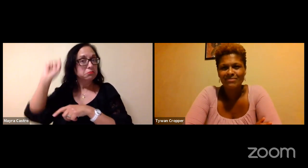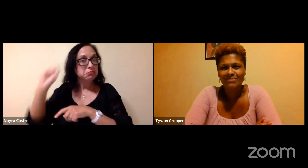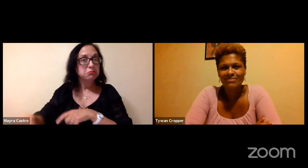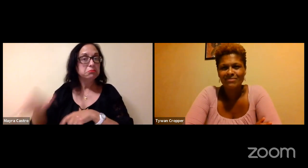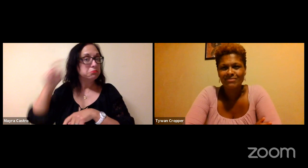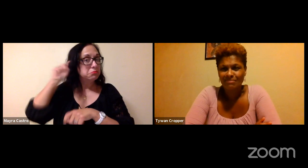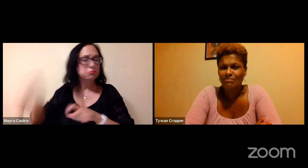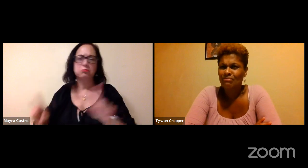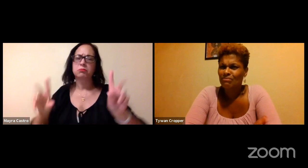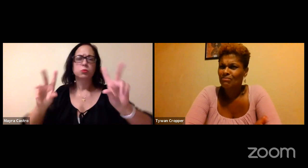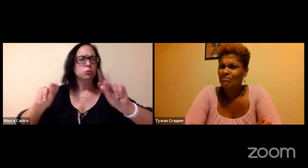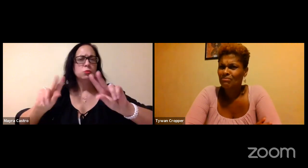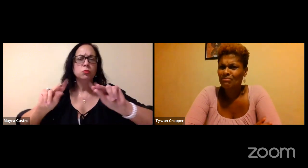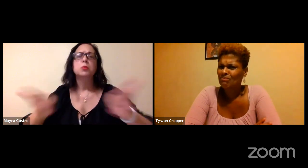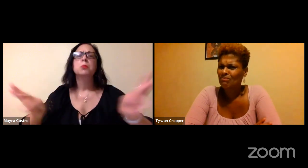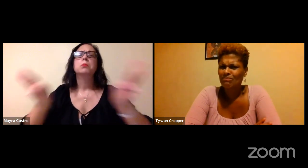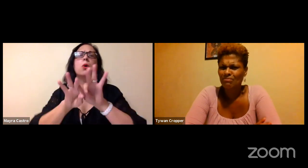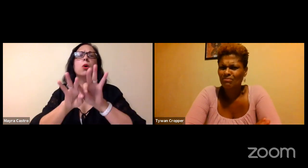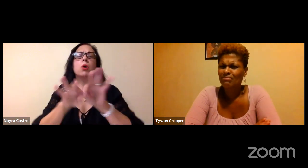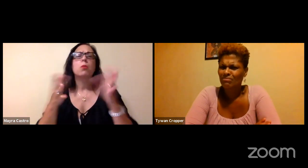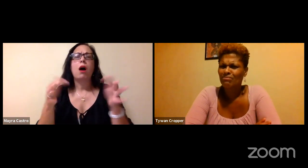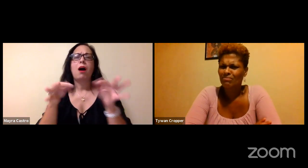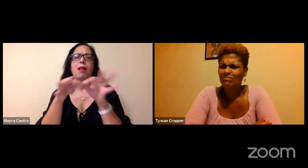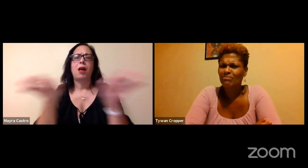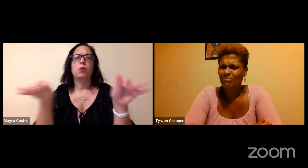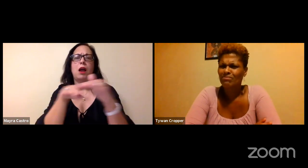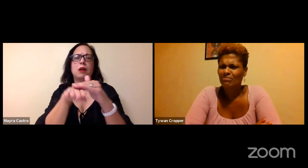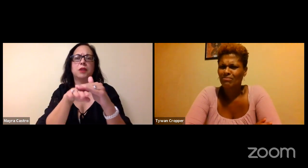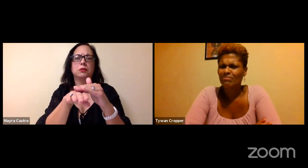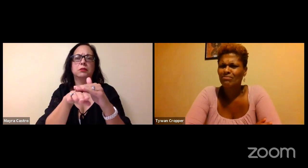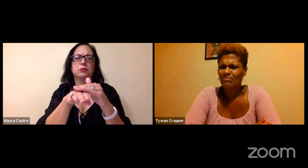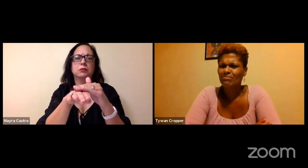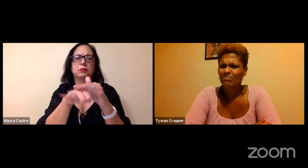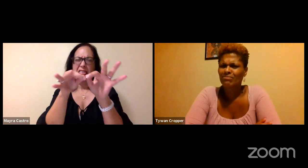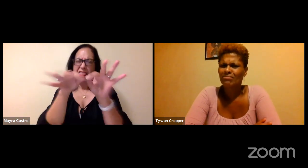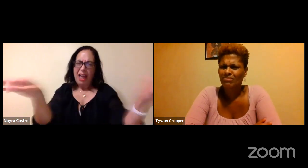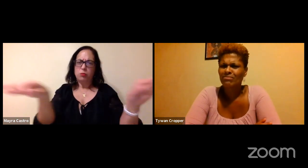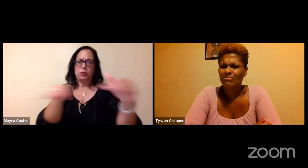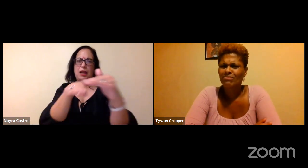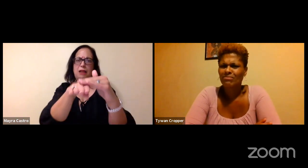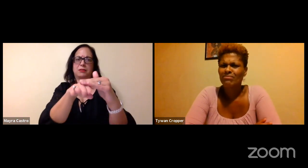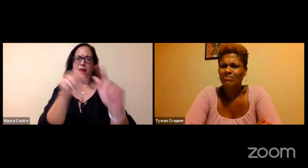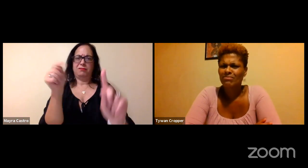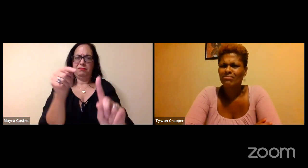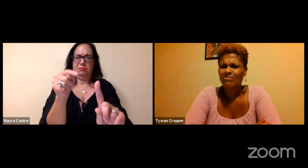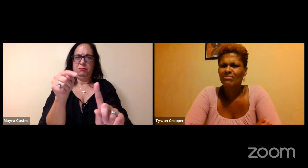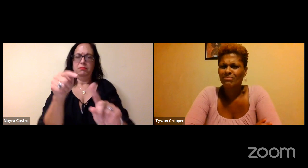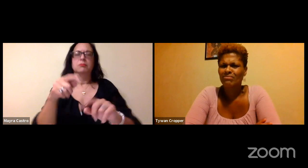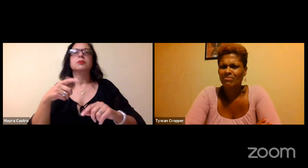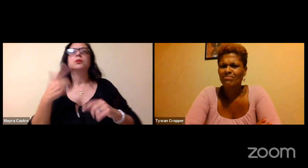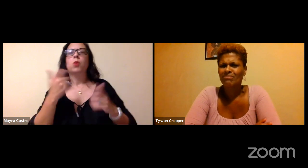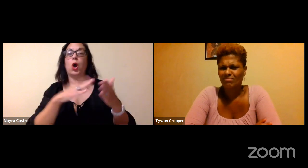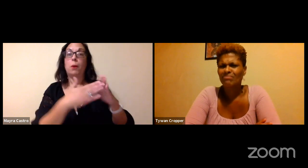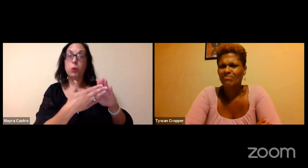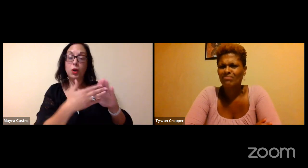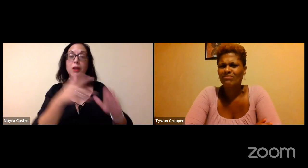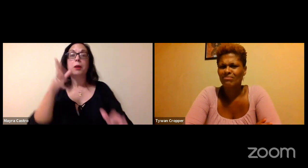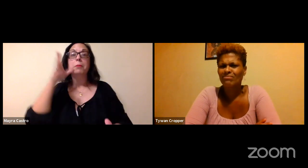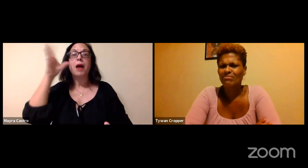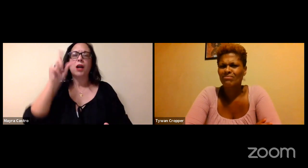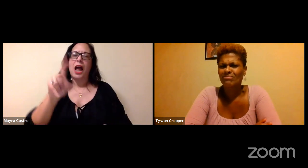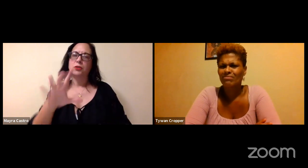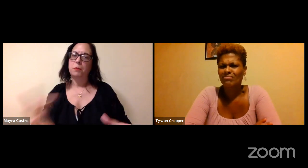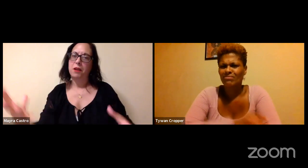And they're, very strong on criticizing deaf kids who are not successful learning oral